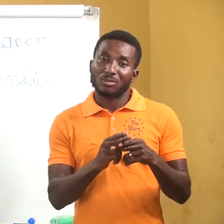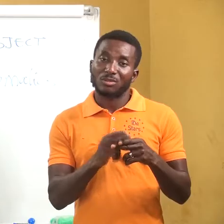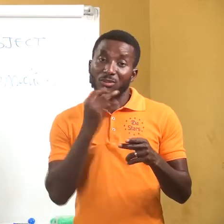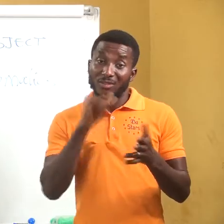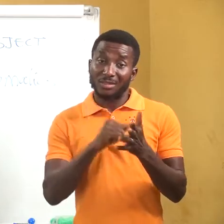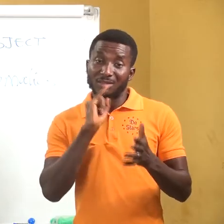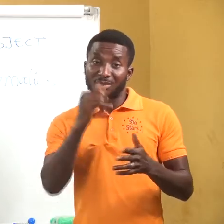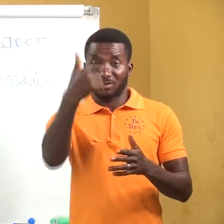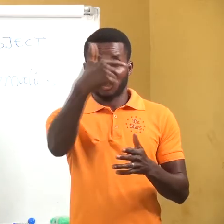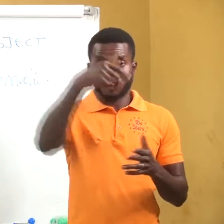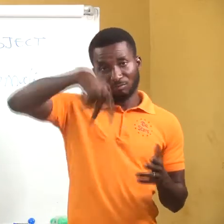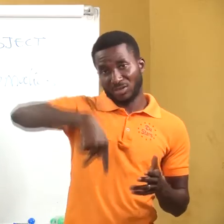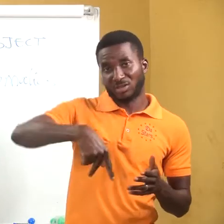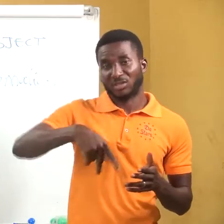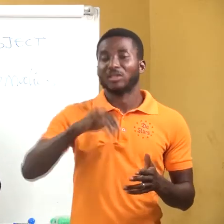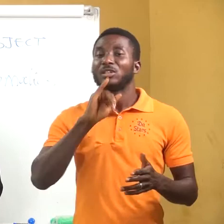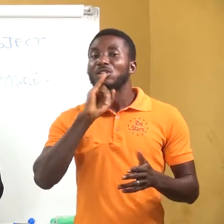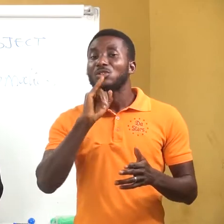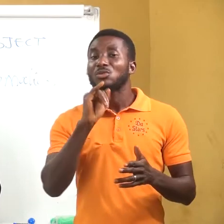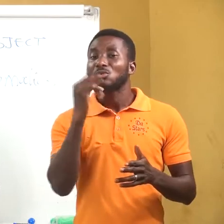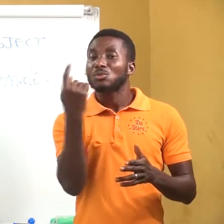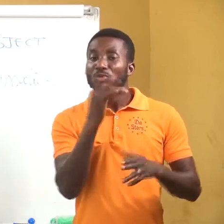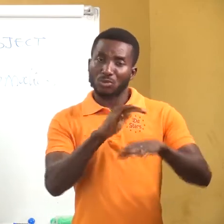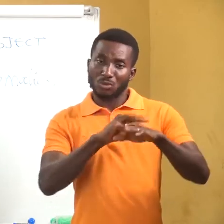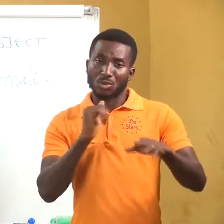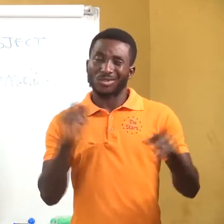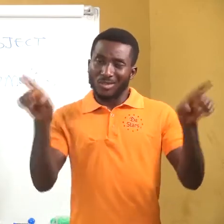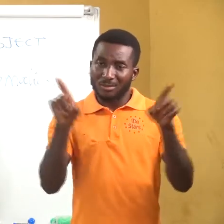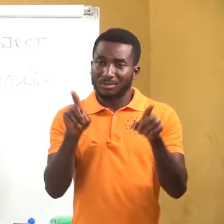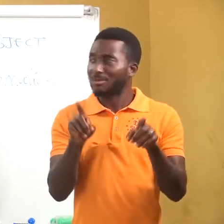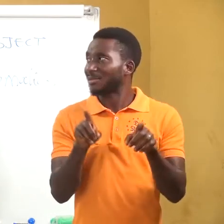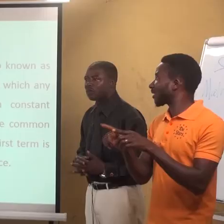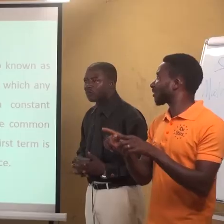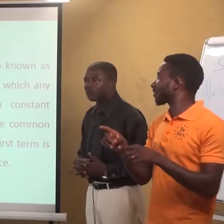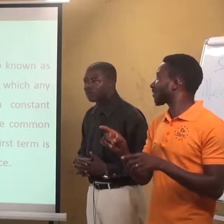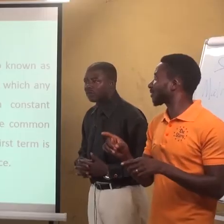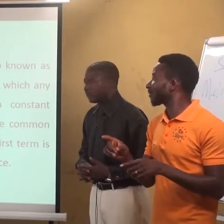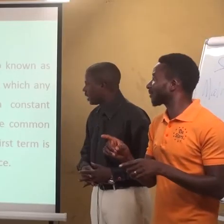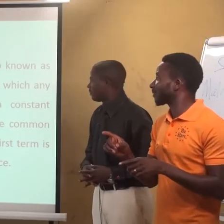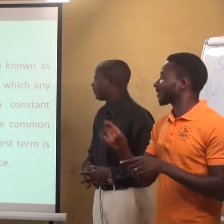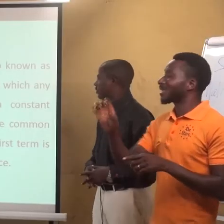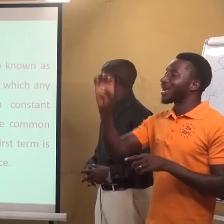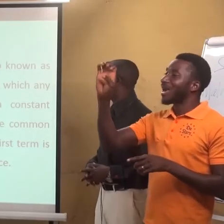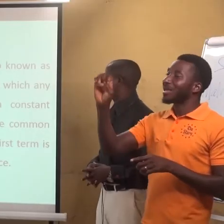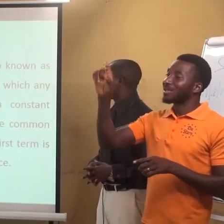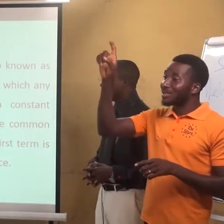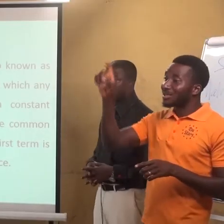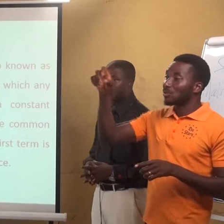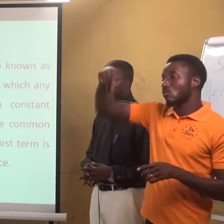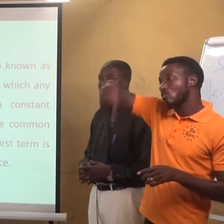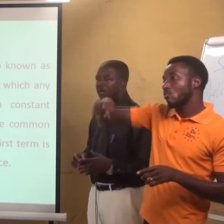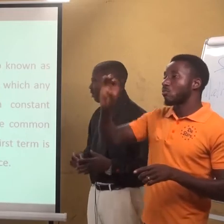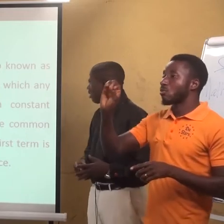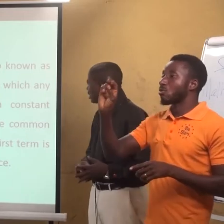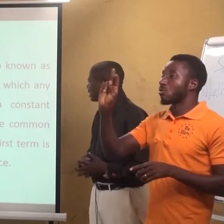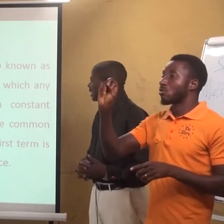is also known as exponential sequence, is a sequence in which any two consecutive terms differ